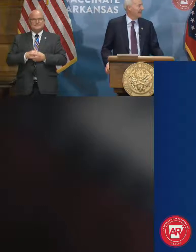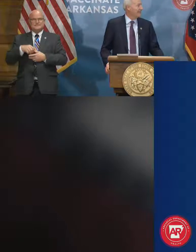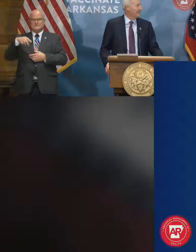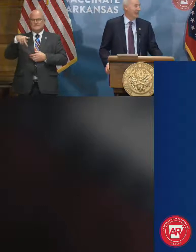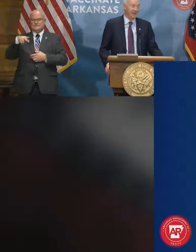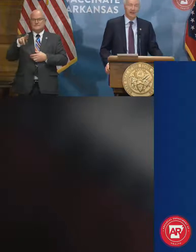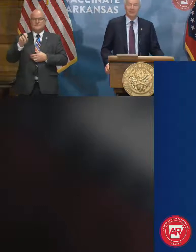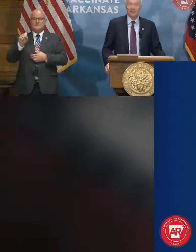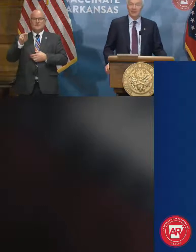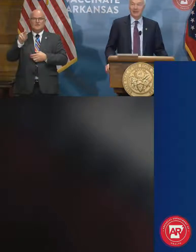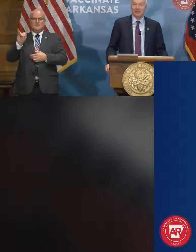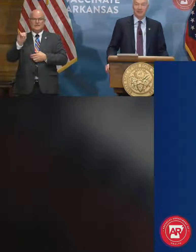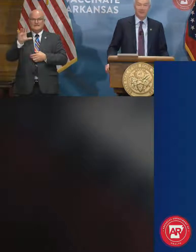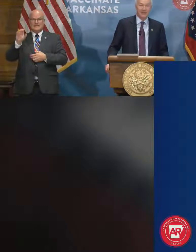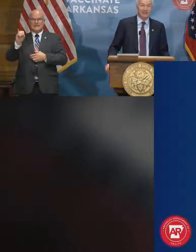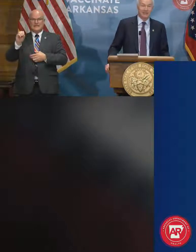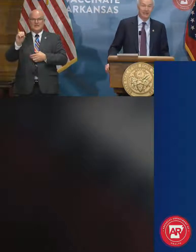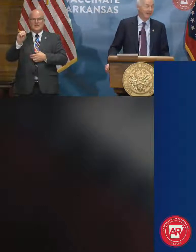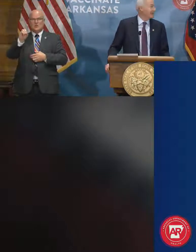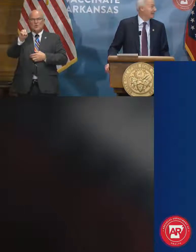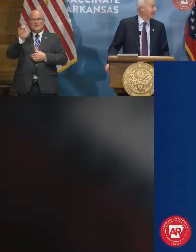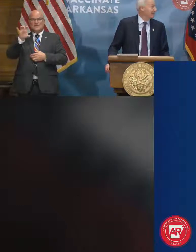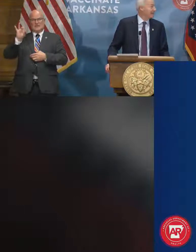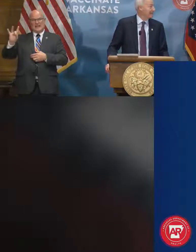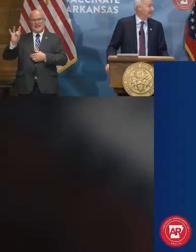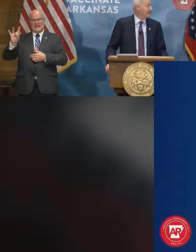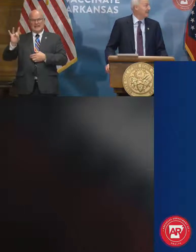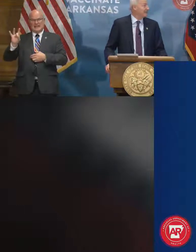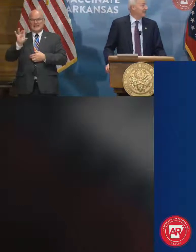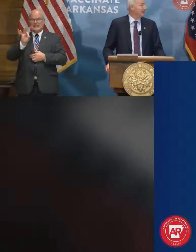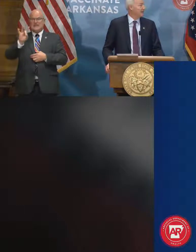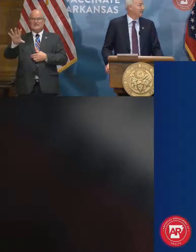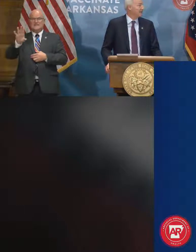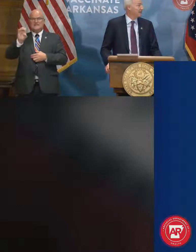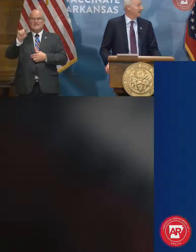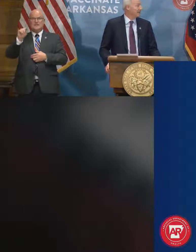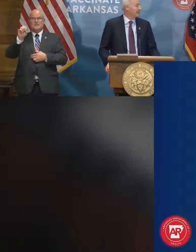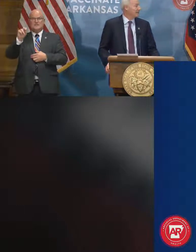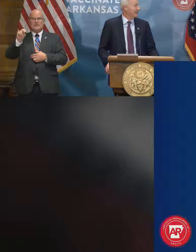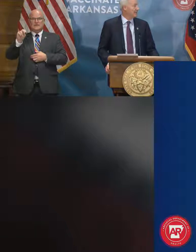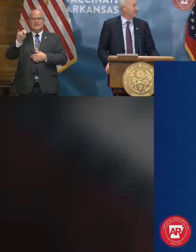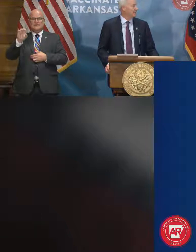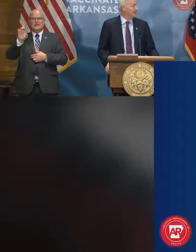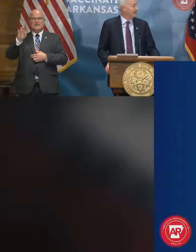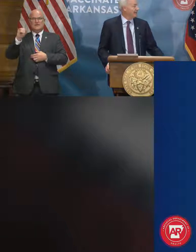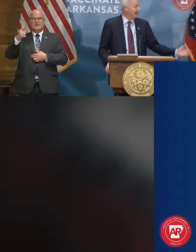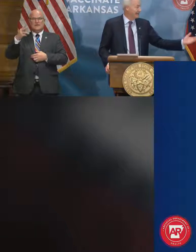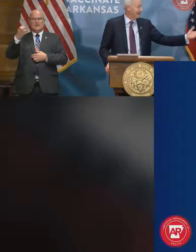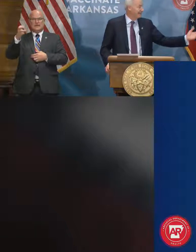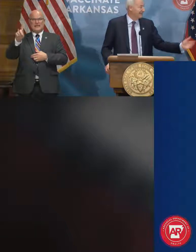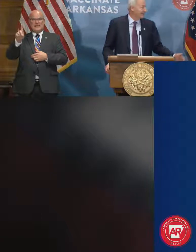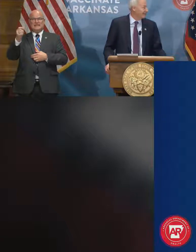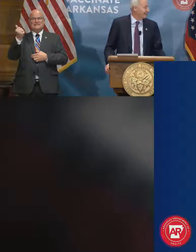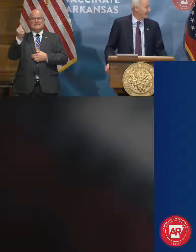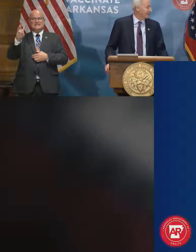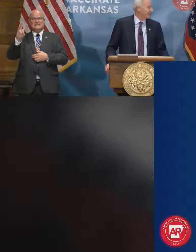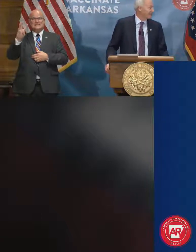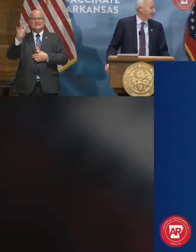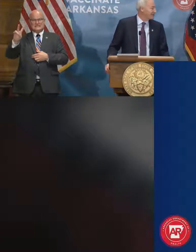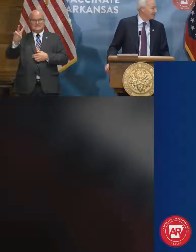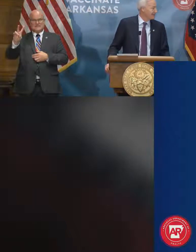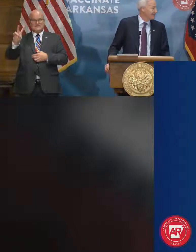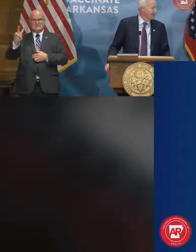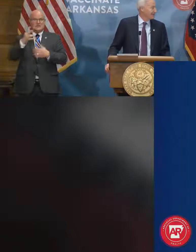Pulaski County, 108 new cases in Pulaski County, 85 in Benton, and Craighead, 67. Again,